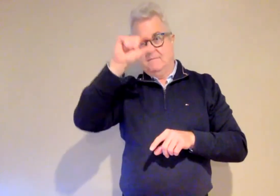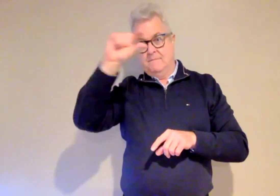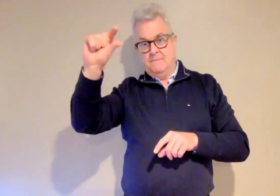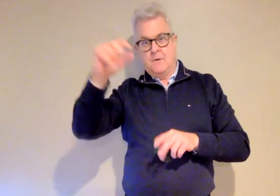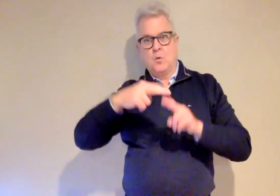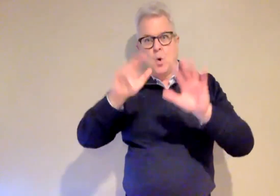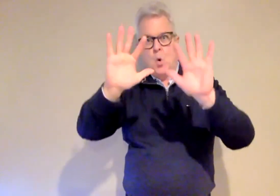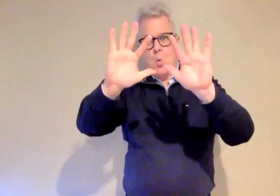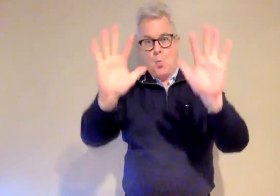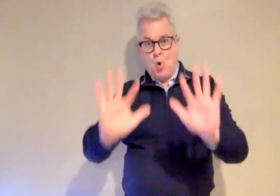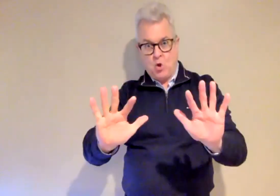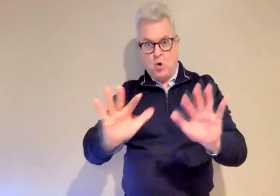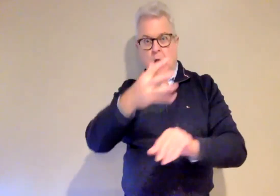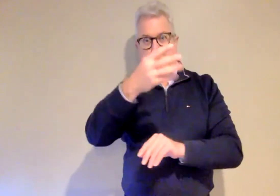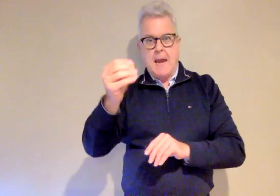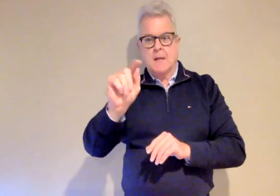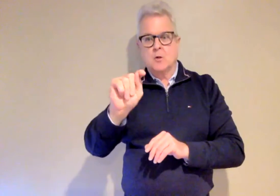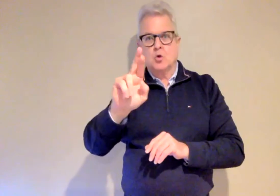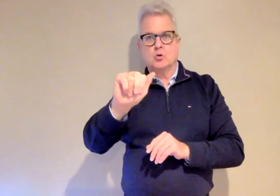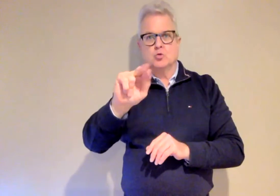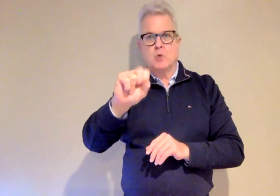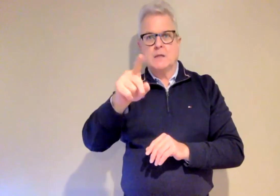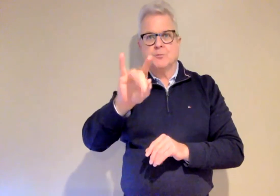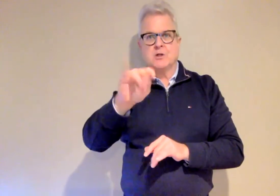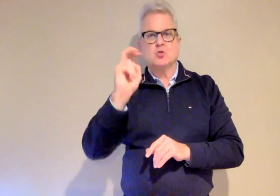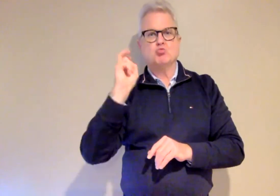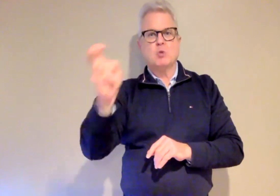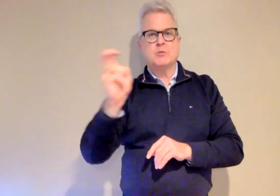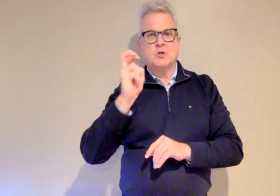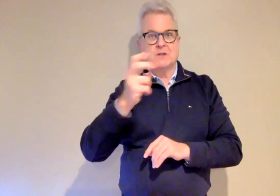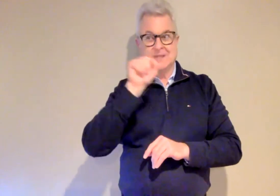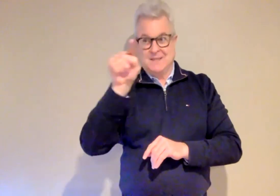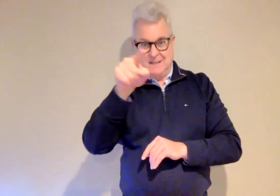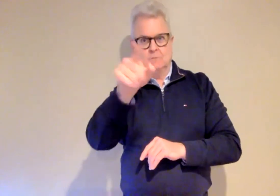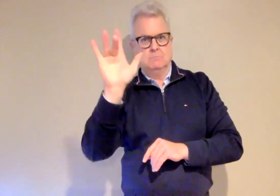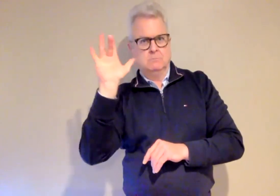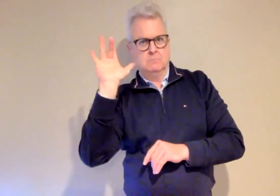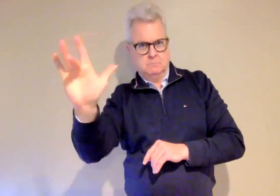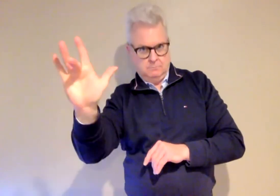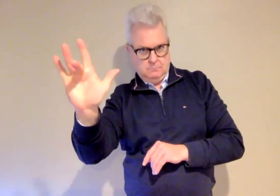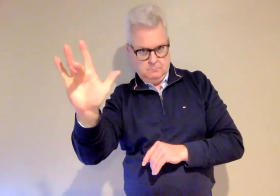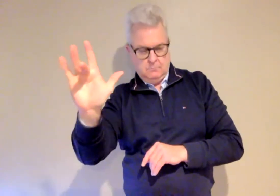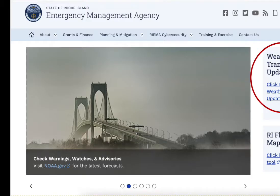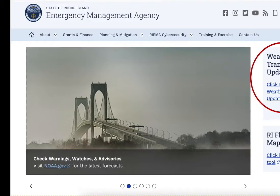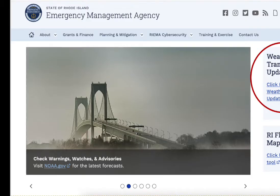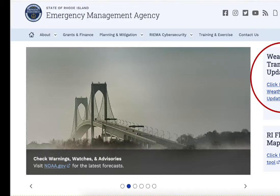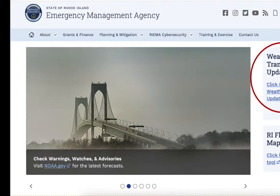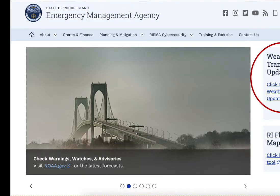Up on the right-hand corner, you'll see the tab that says Weather and Transportation. You click